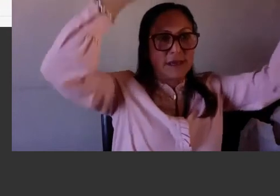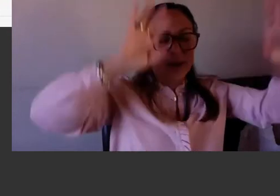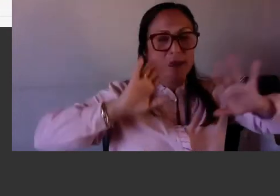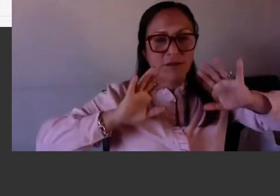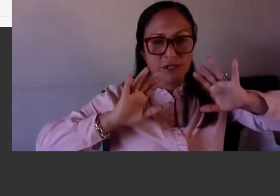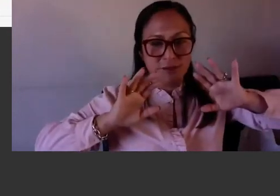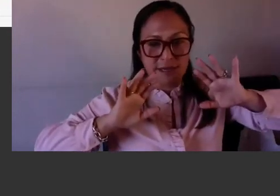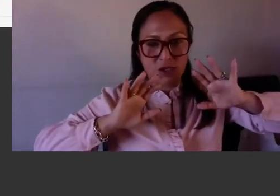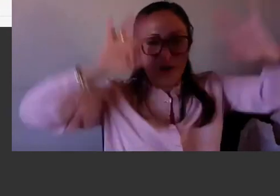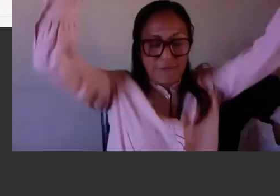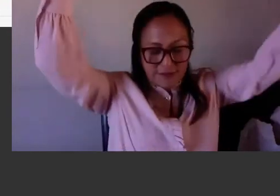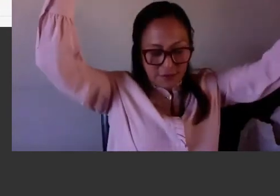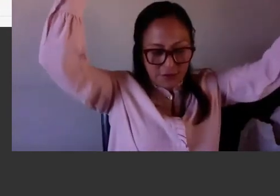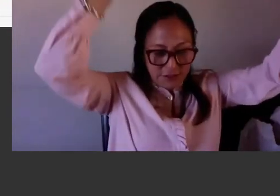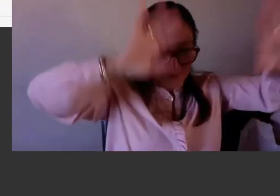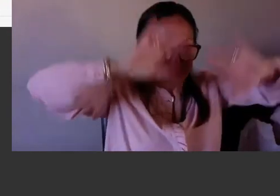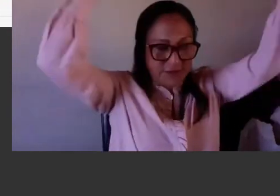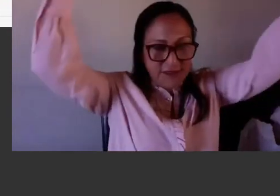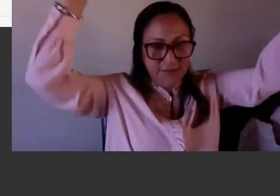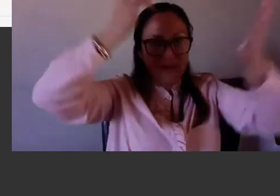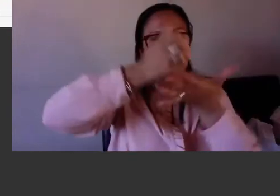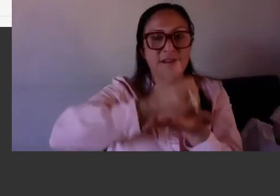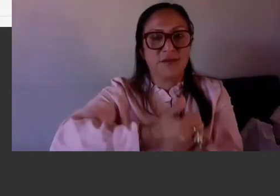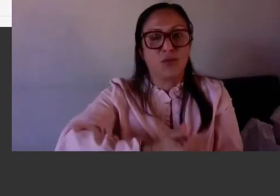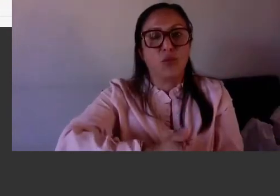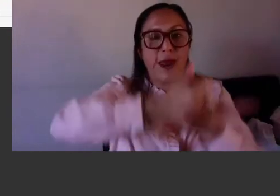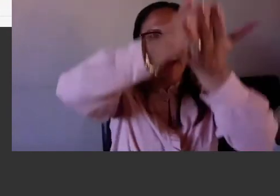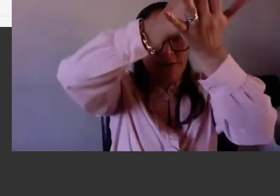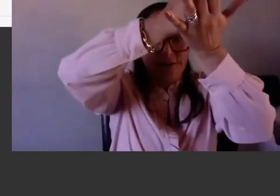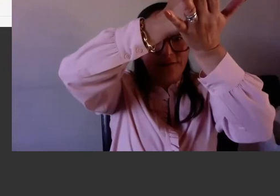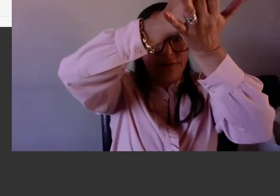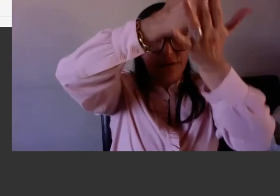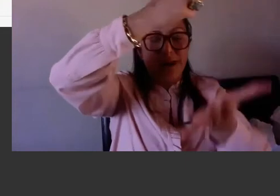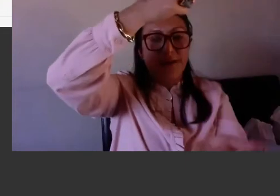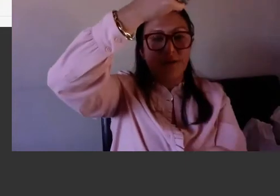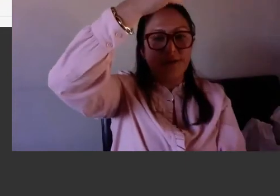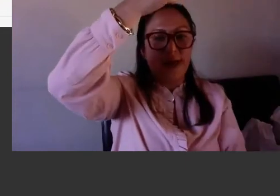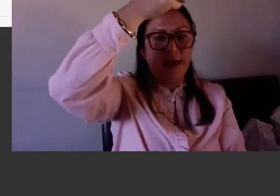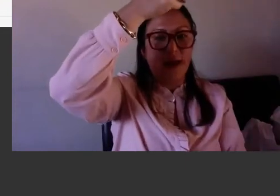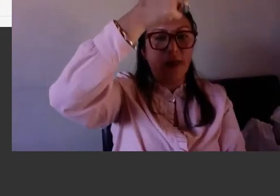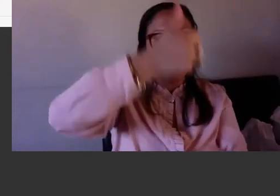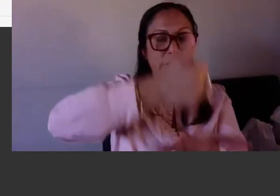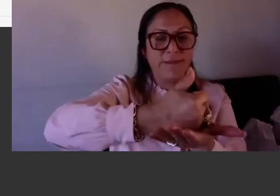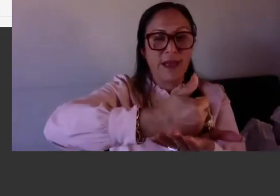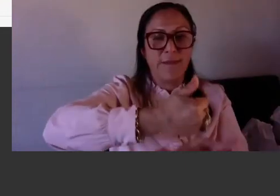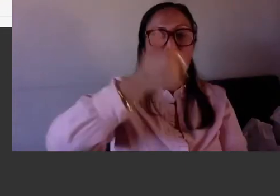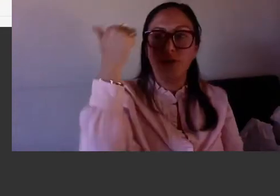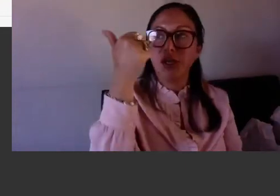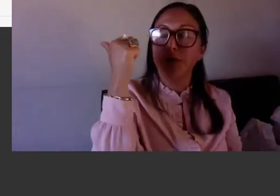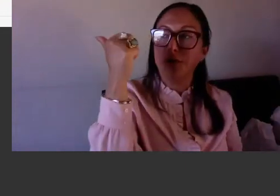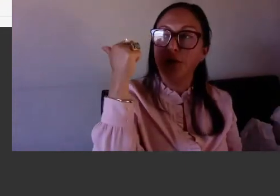this. So she was like 12 months old and she would do this because this was way too difficult. So it's like thumbs